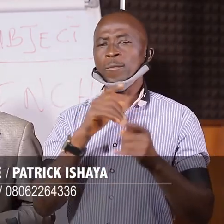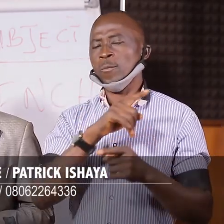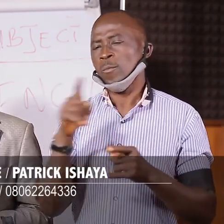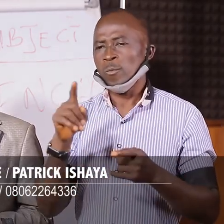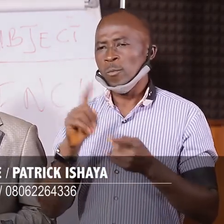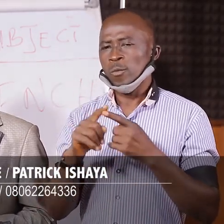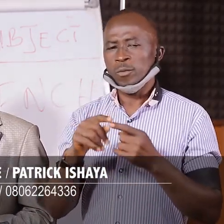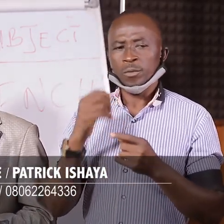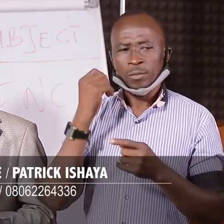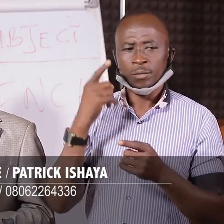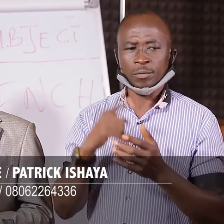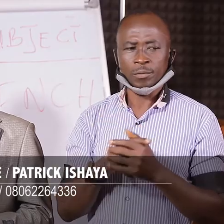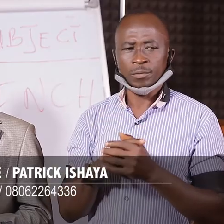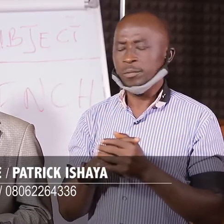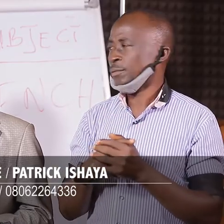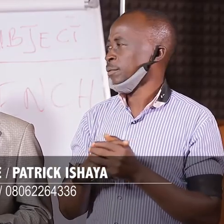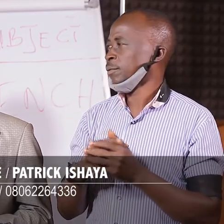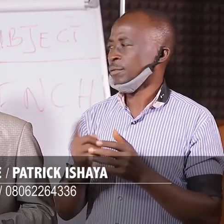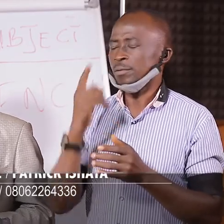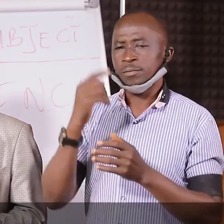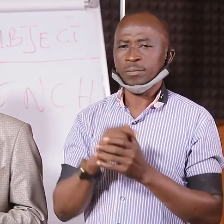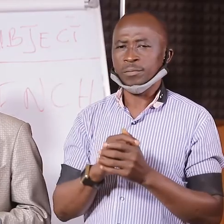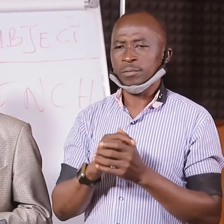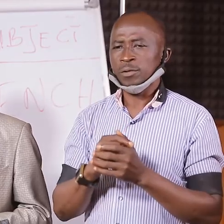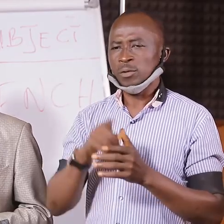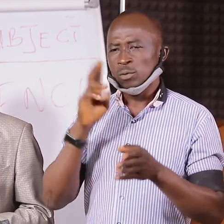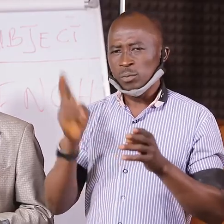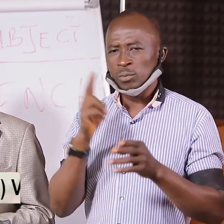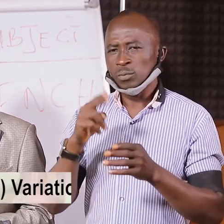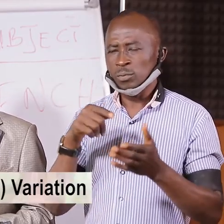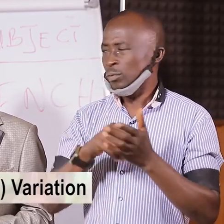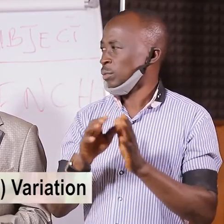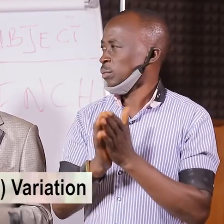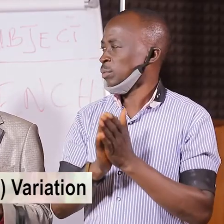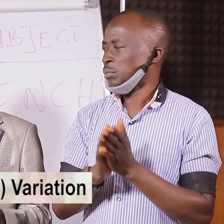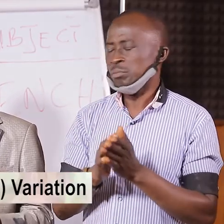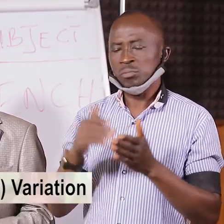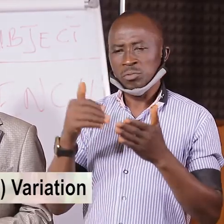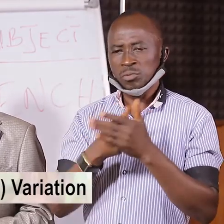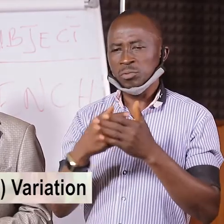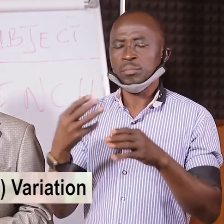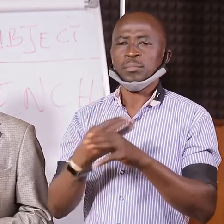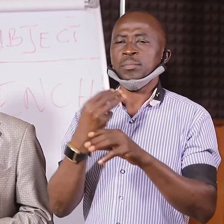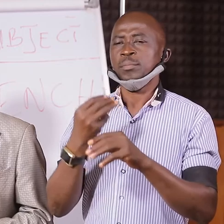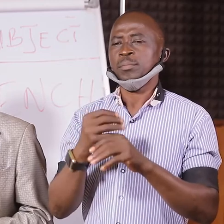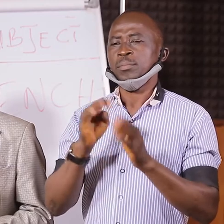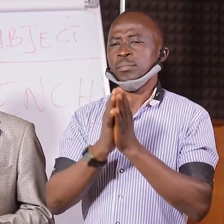reference materials. First, New Concept Mathematics, Book 1.